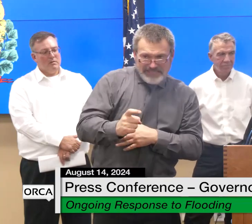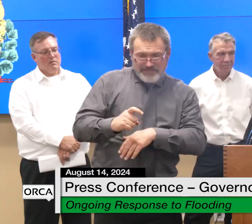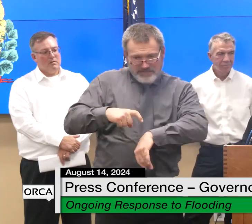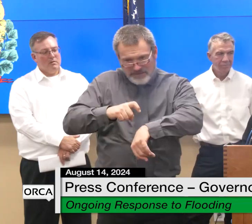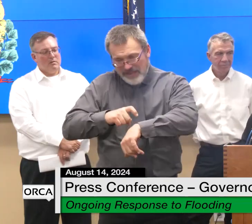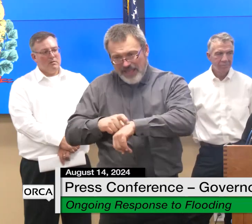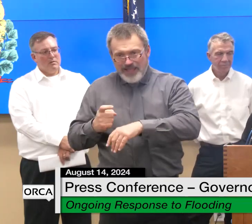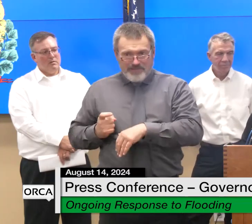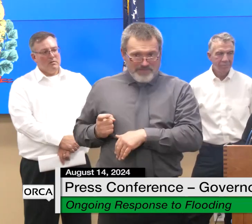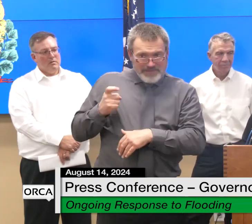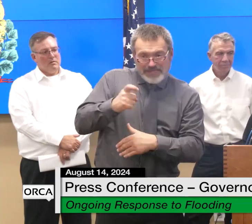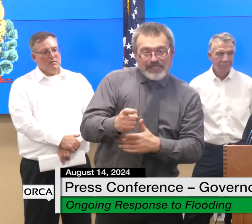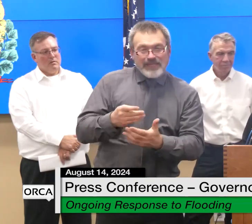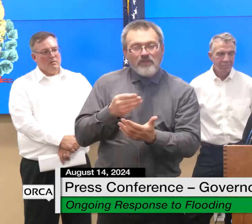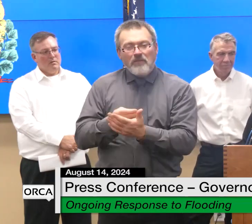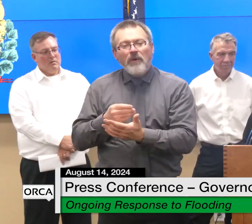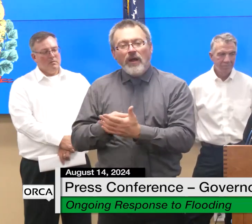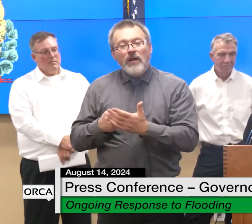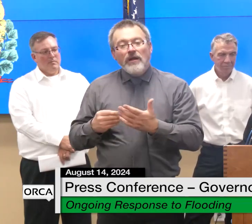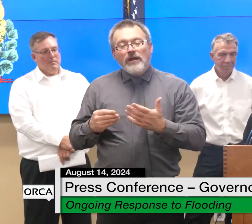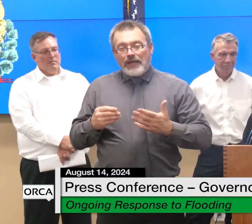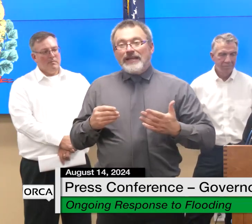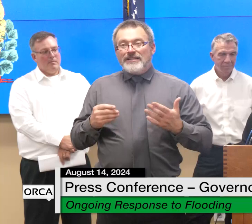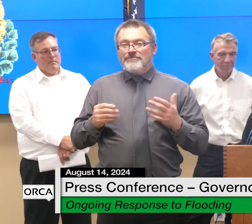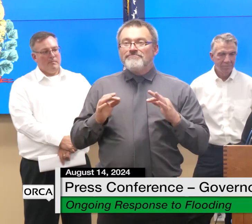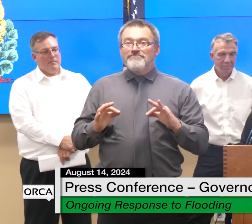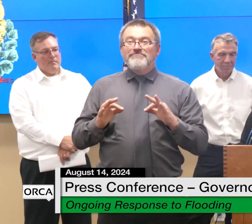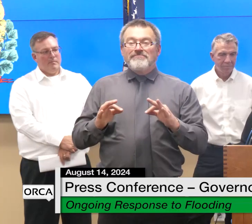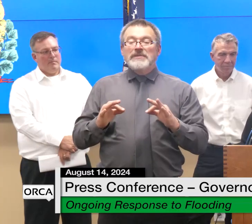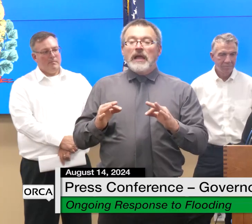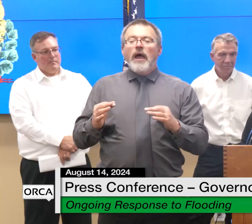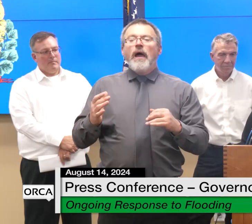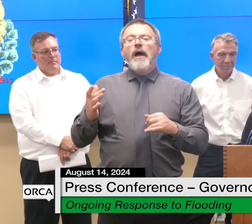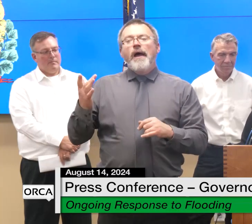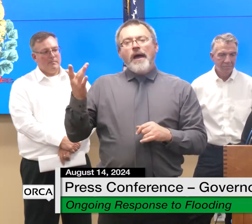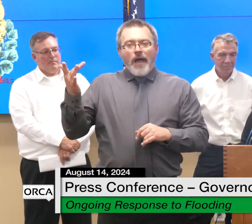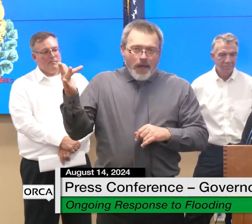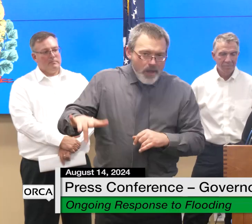And yet here we all are again. I know, like many of you,